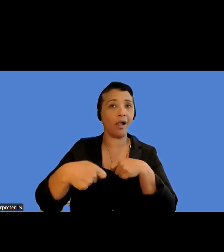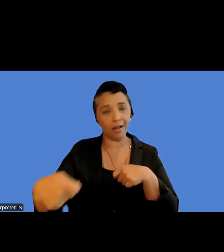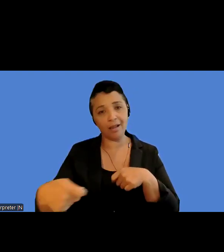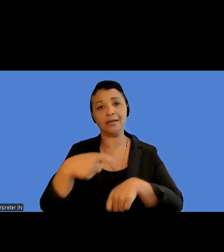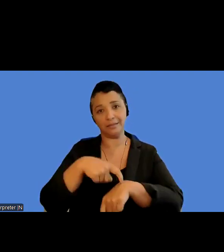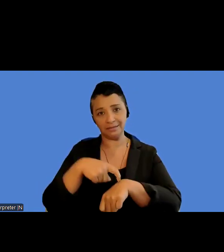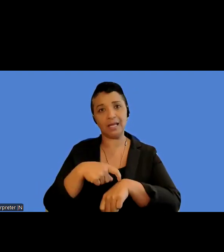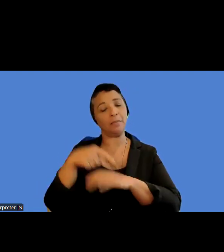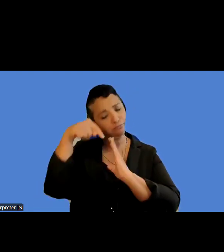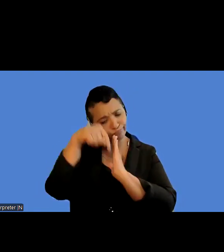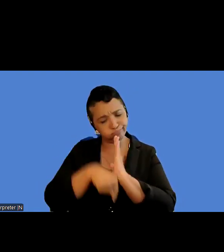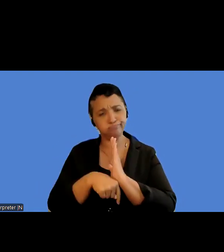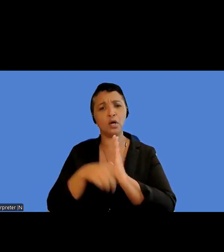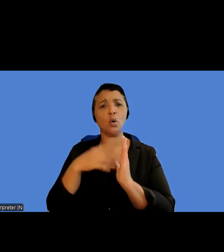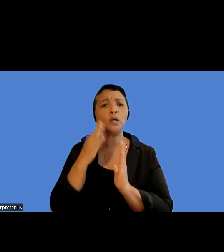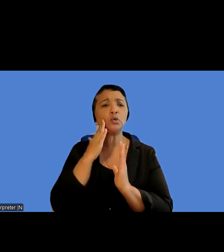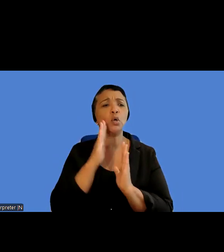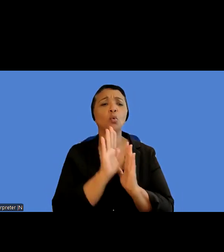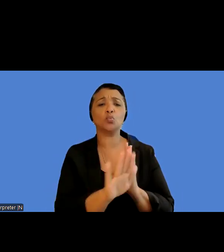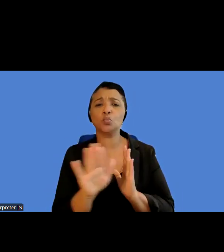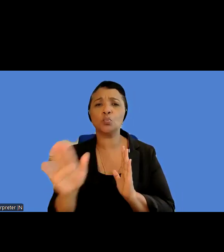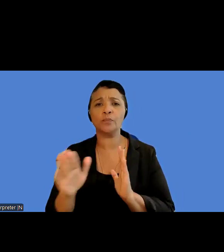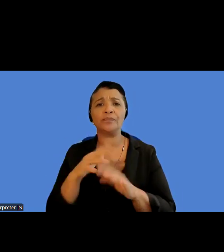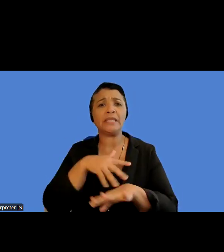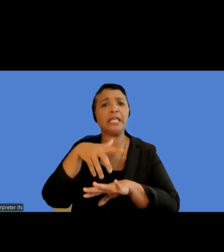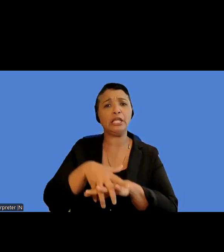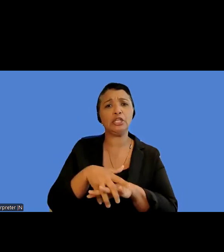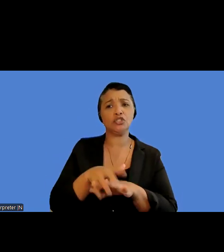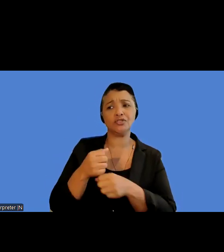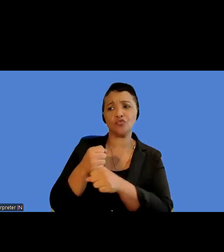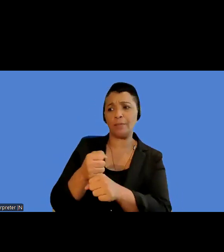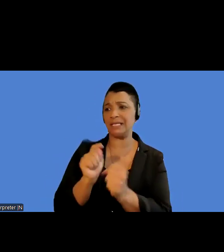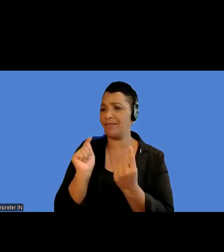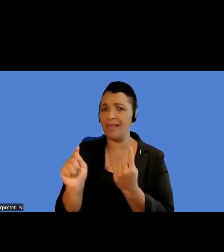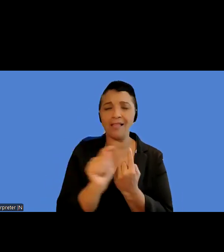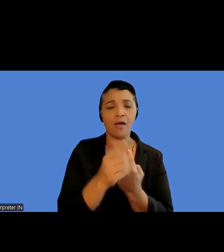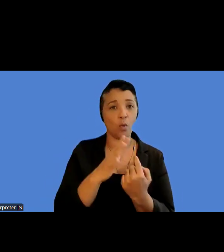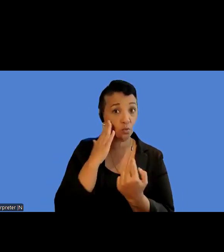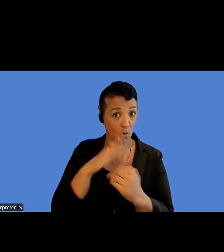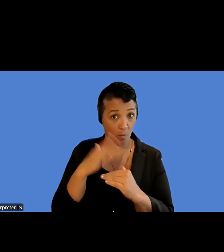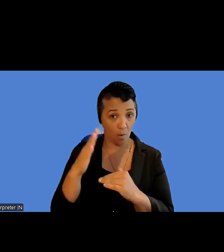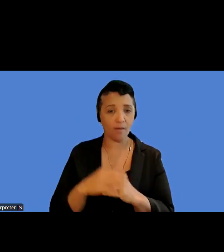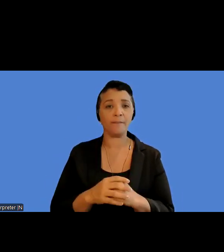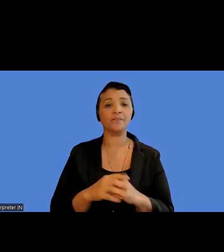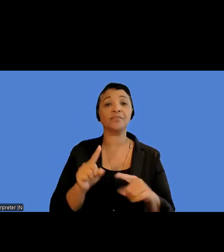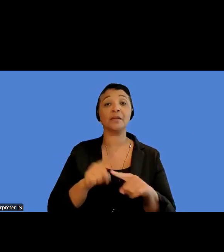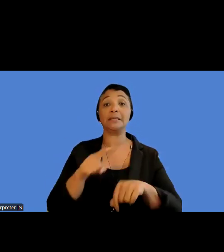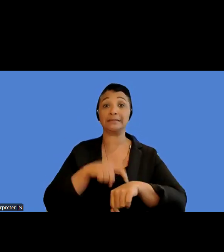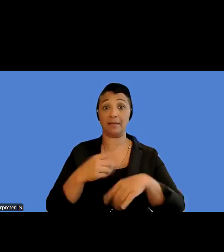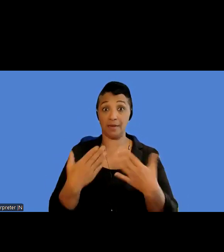we want to hear other voices from the audience here. But I would like